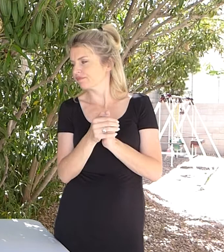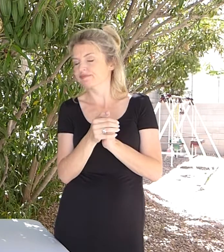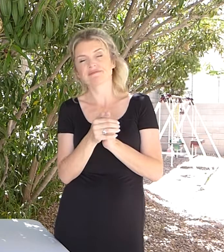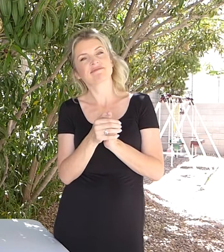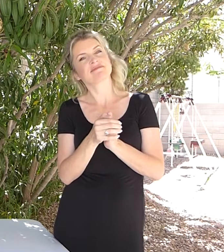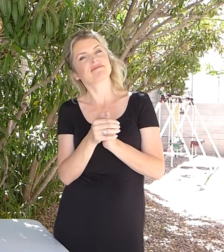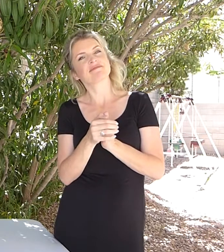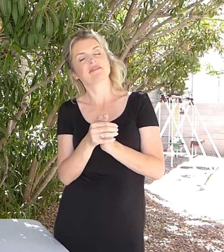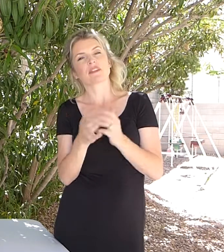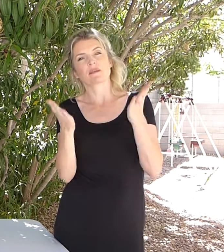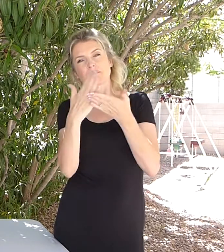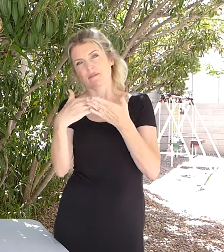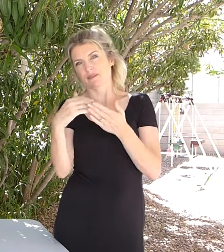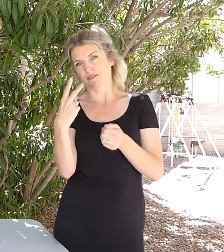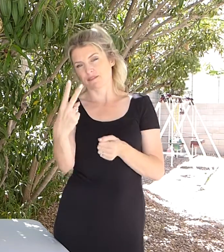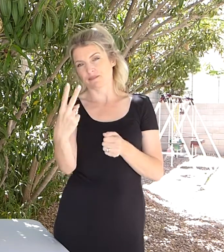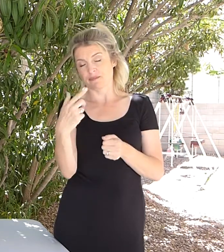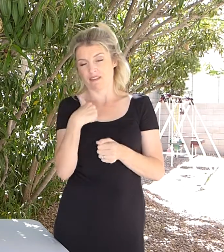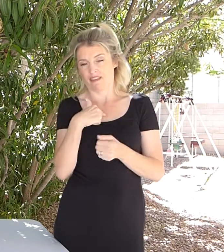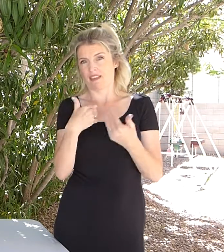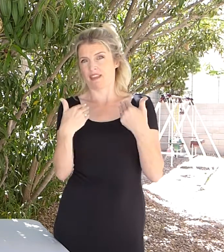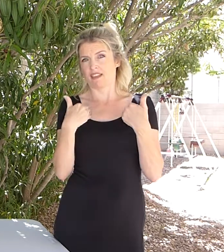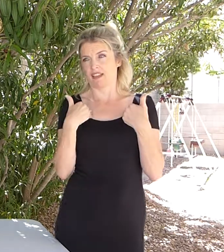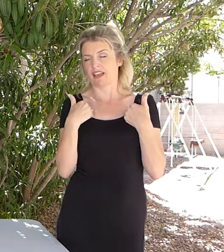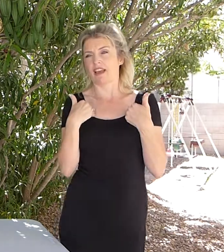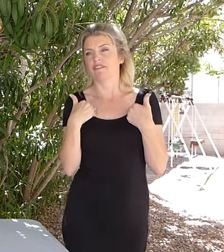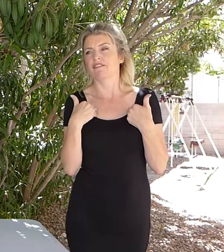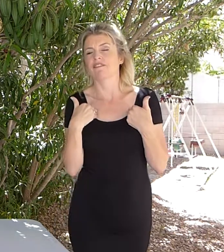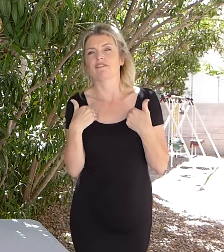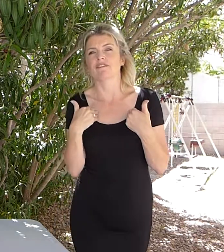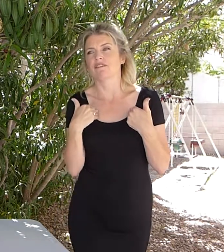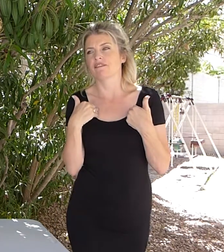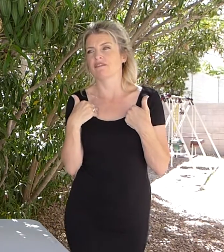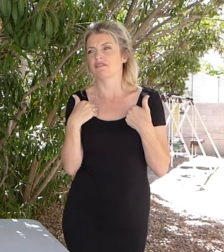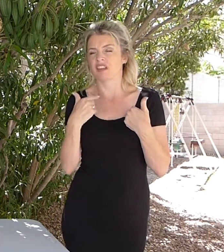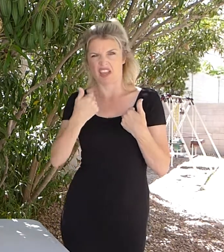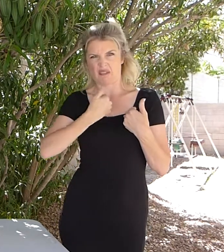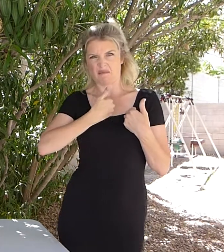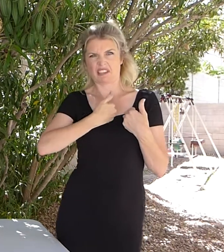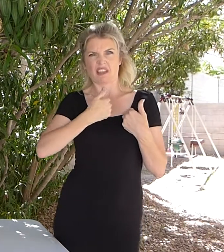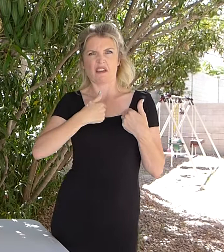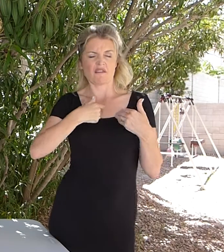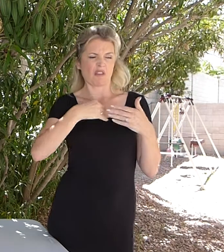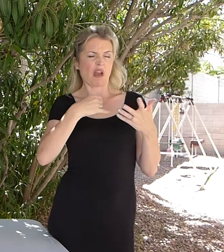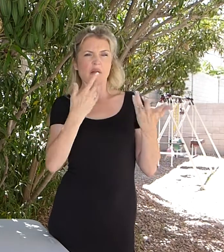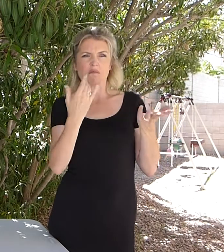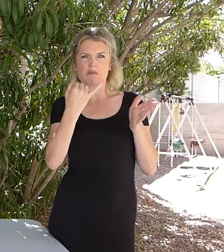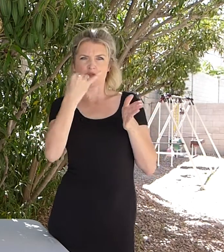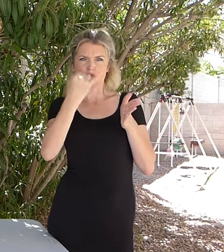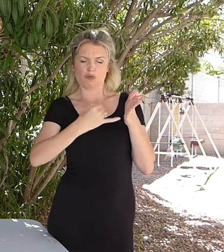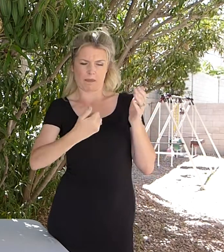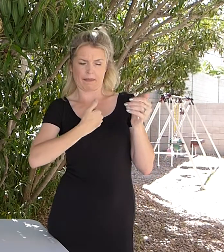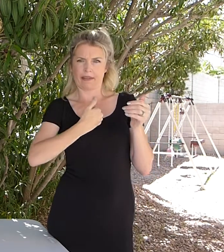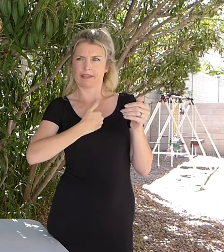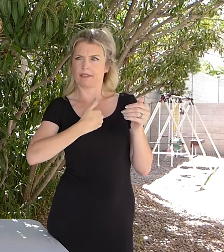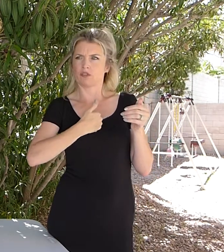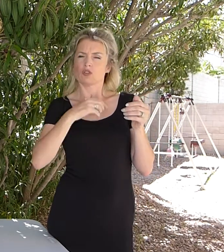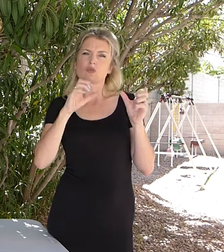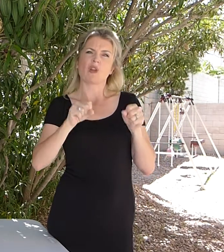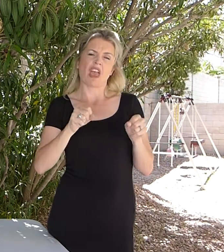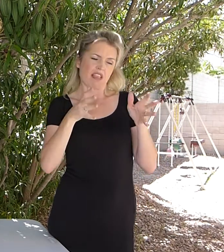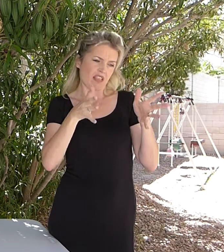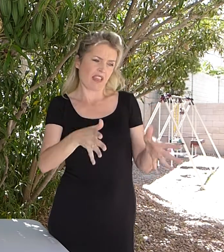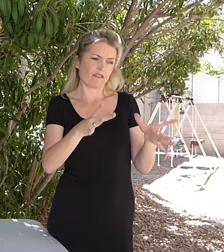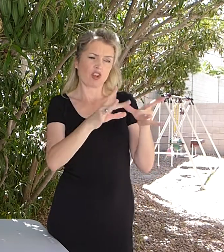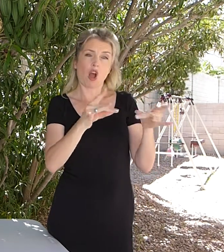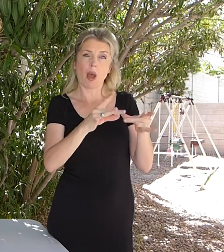Alright, step 2. I have a printable that I drew. You can find it in the comment section, or I can leave it in the descriptions. I'll